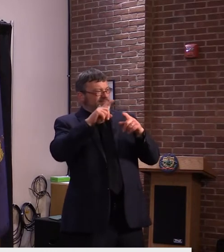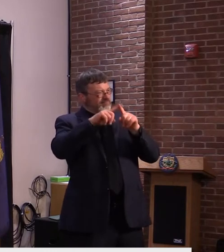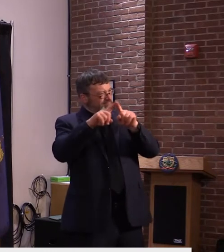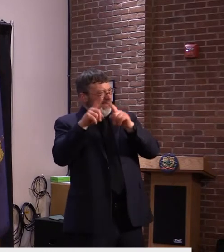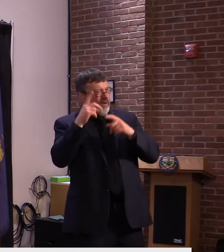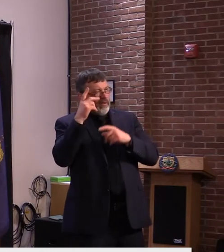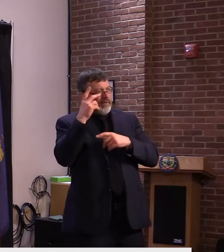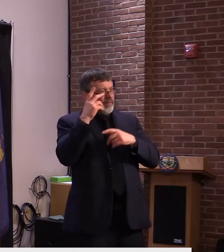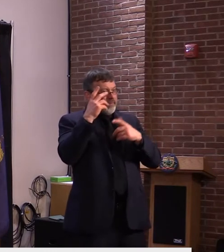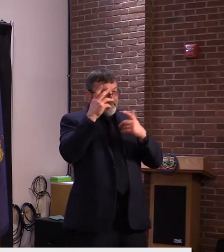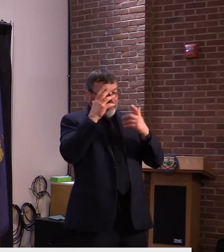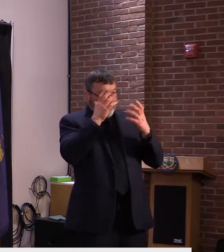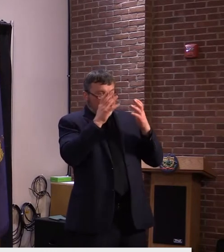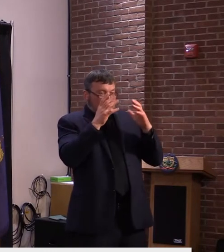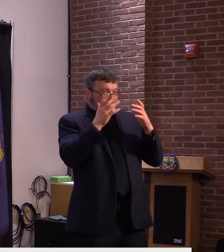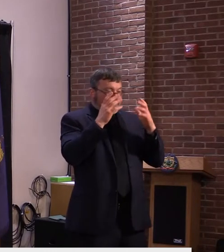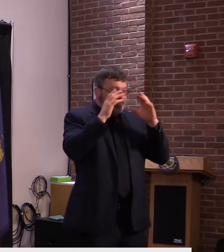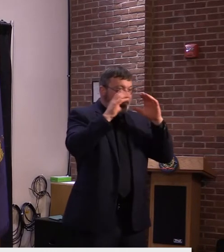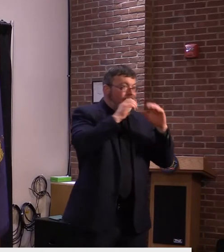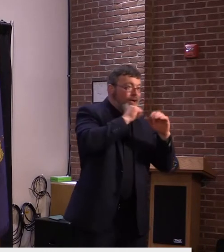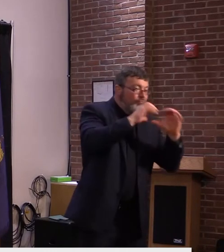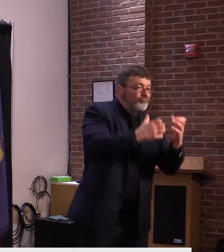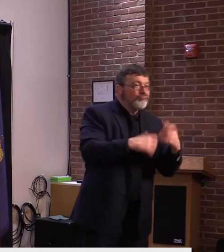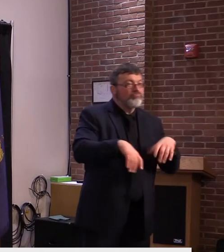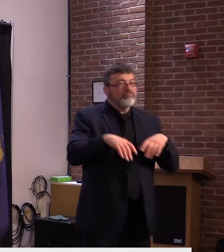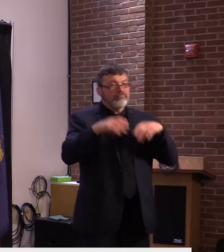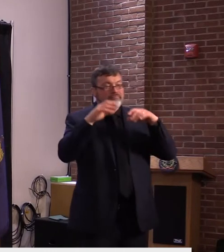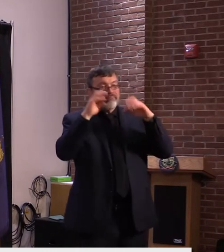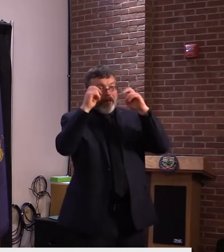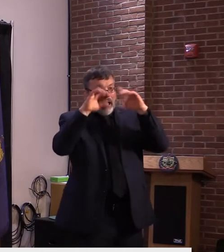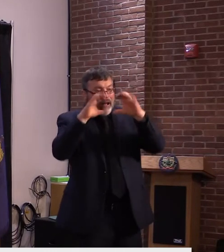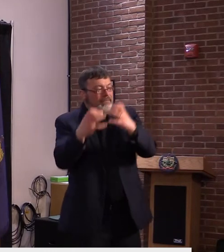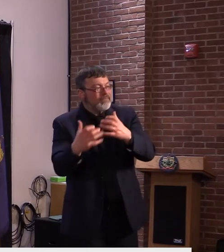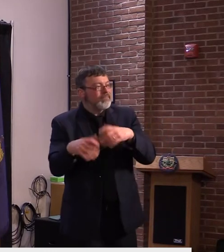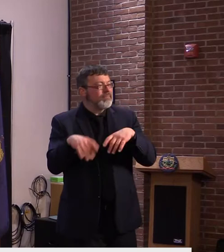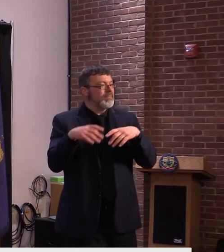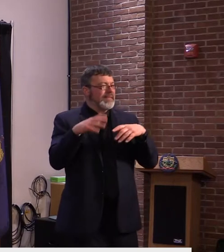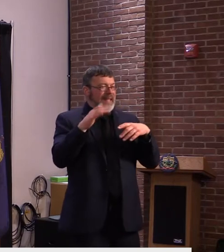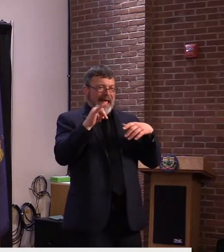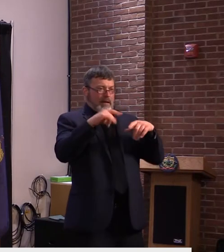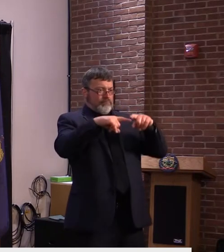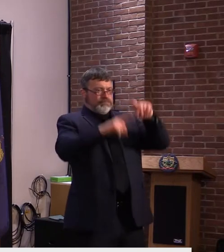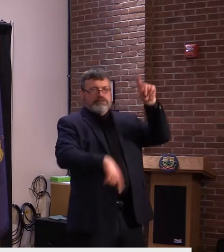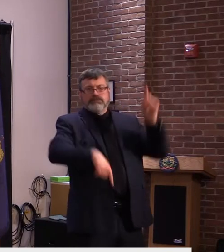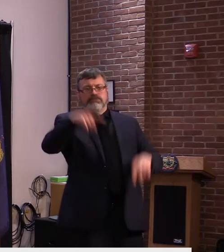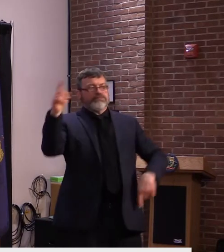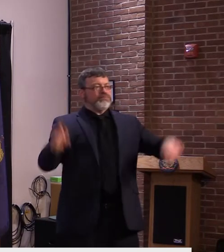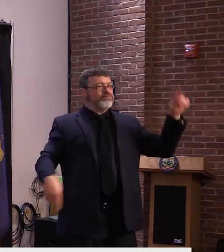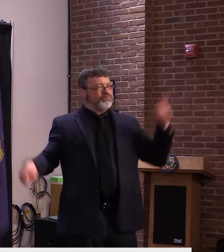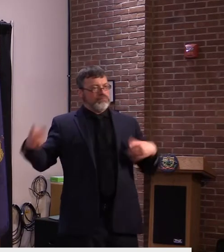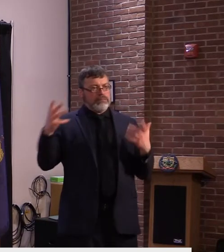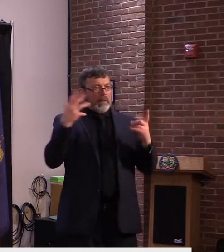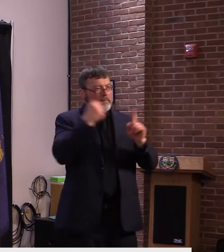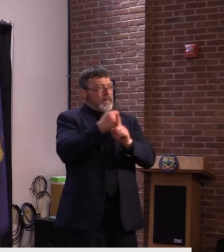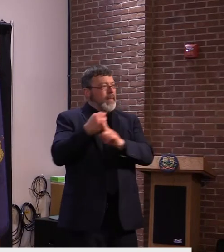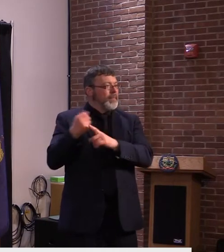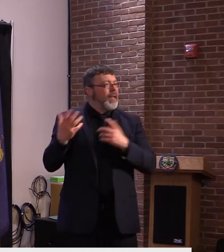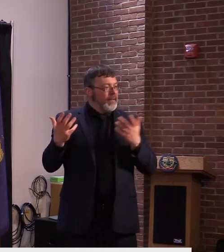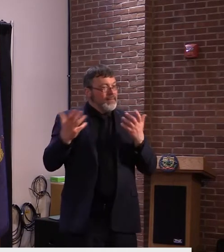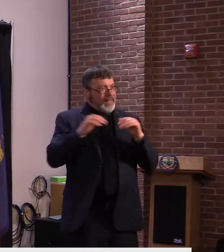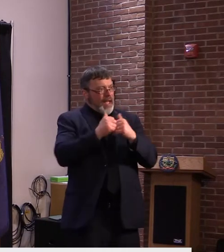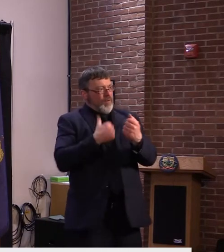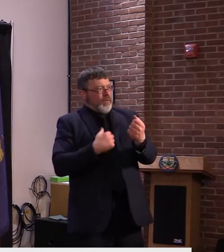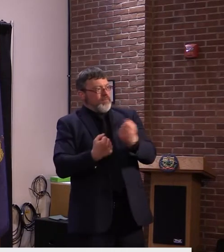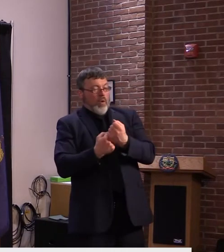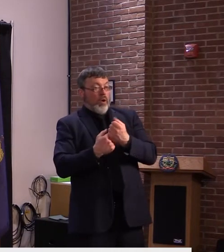is, there's a lot of local expertise in those districts, and we need to come in, I think, in a more focused way to support that. It's been challenging to do